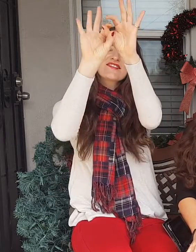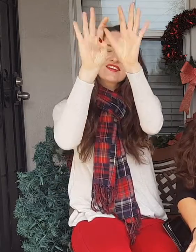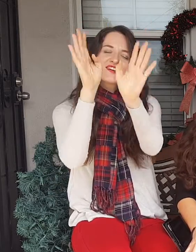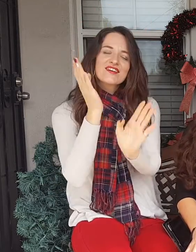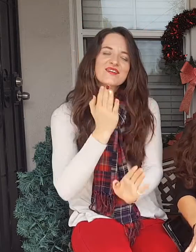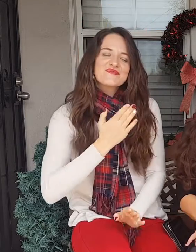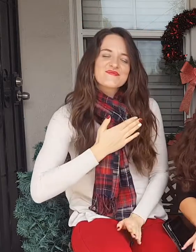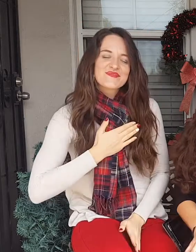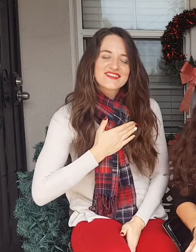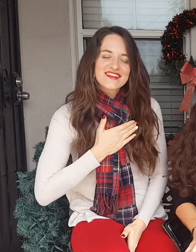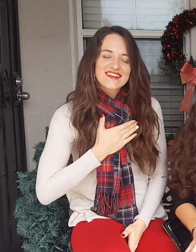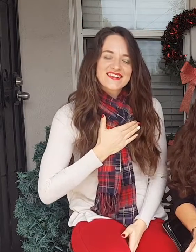forever